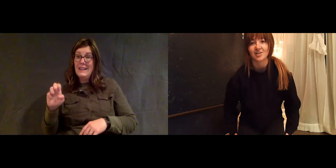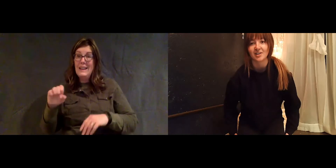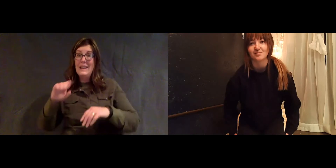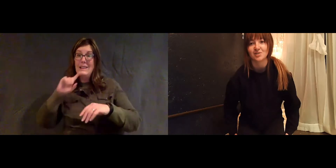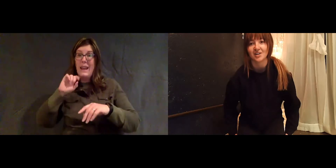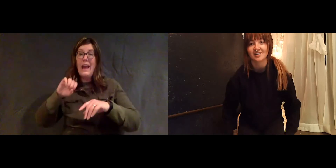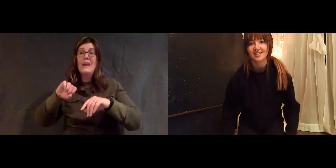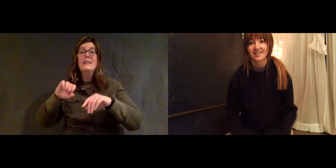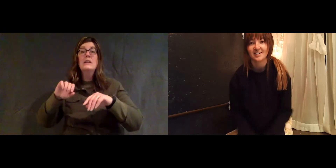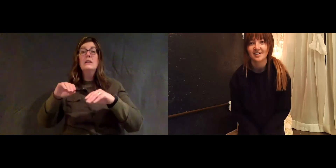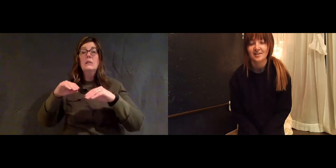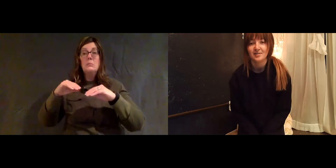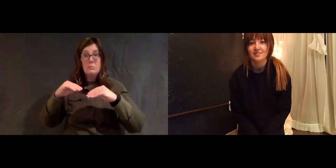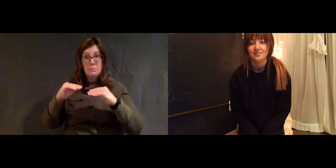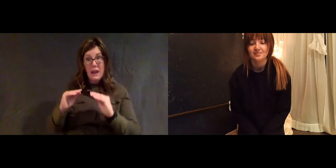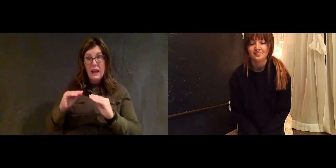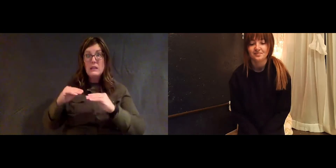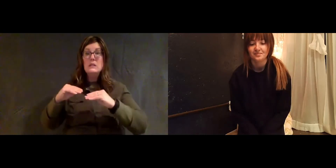legs, your hamstrings.